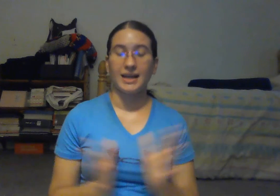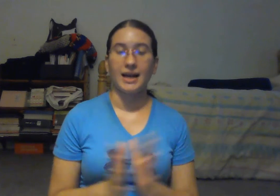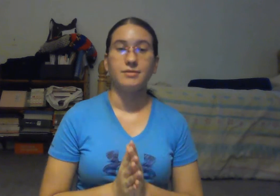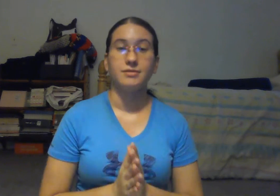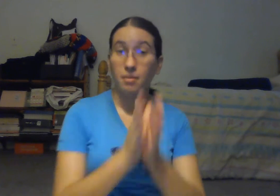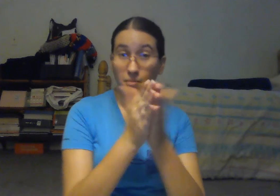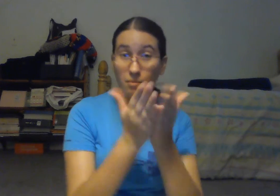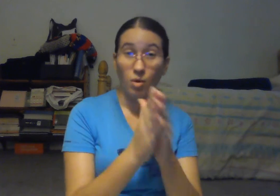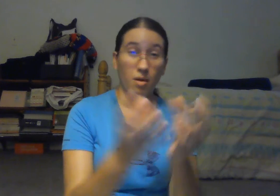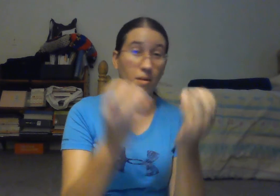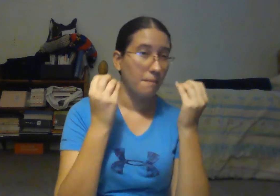have.